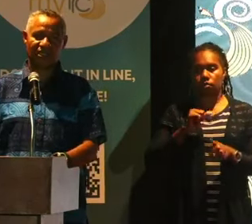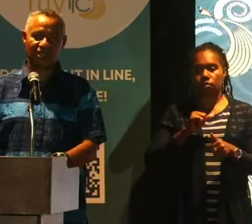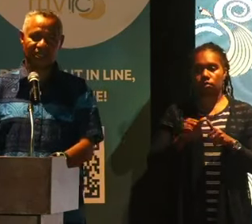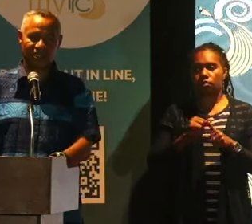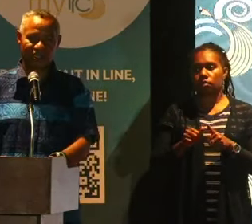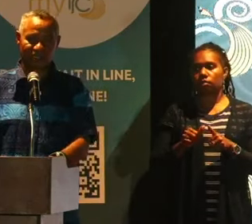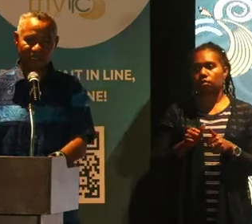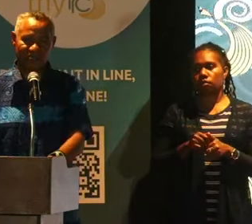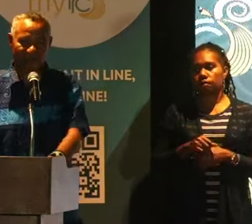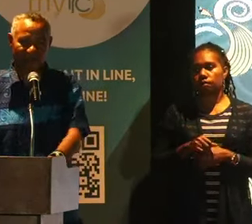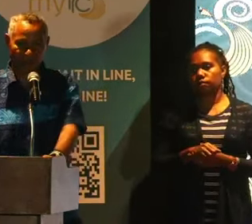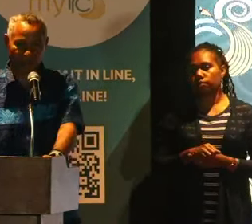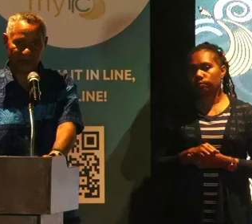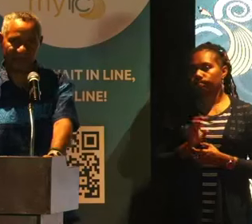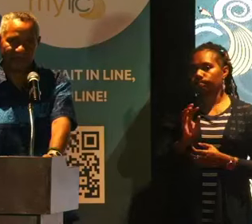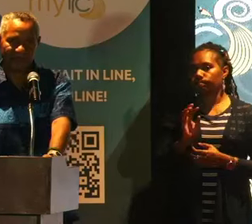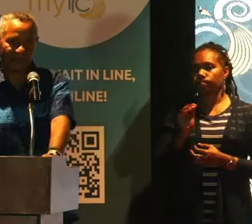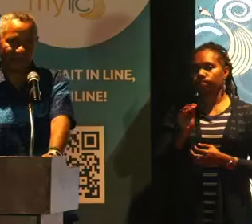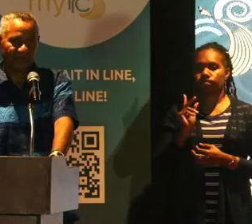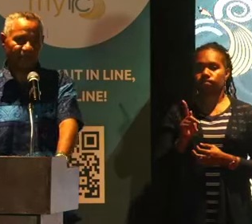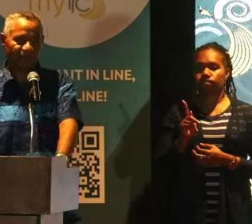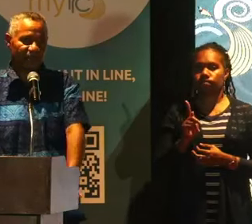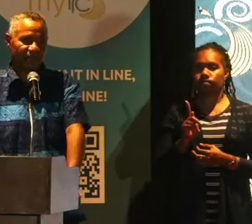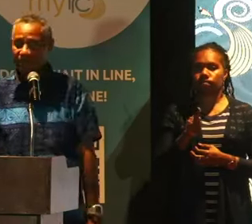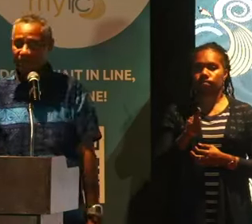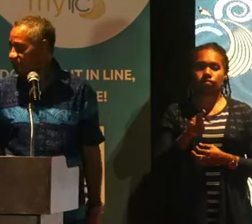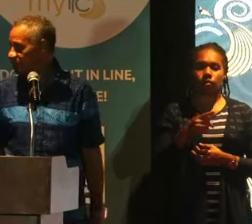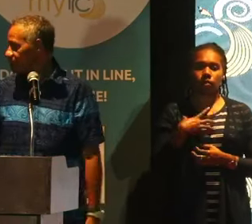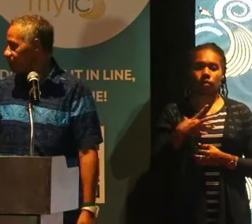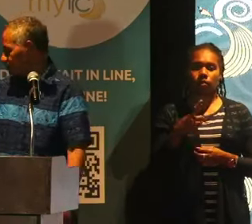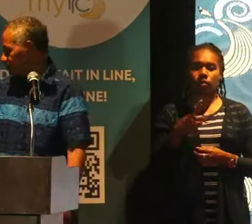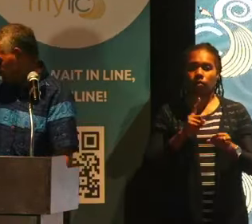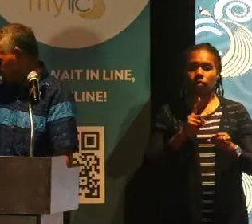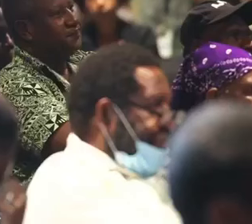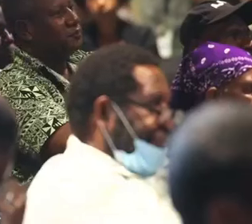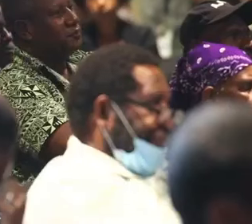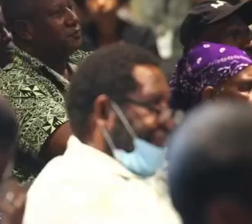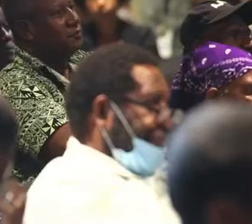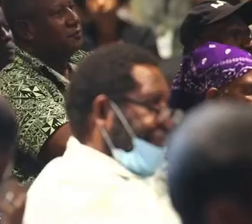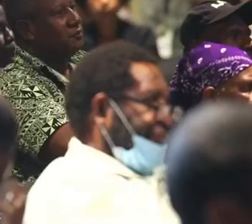your cooperative. Thank you.